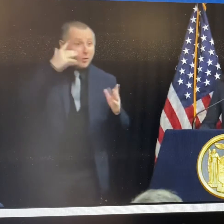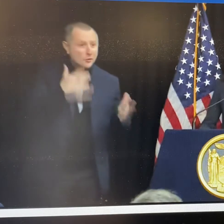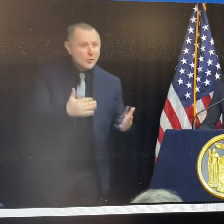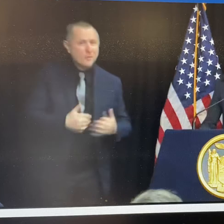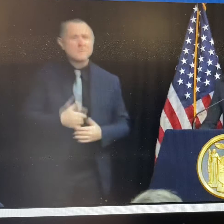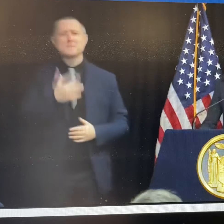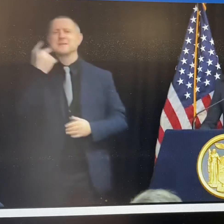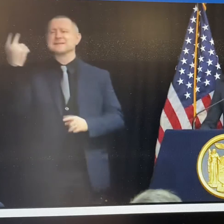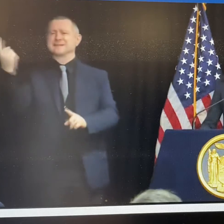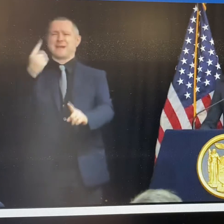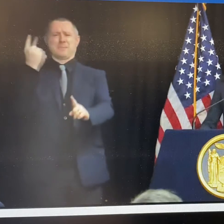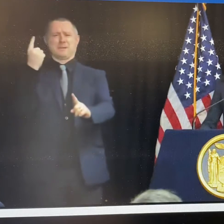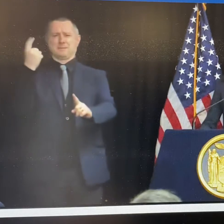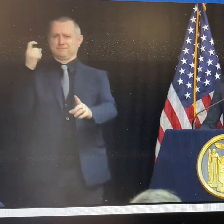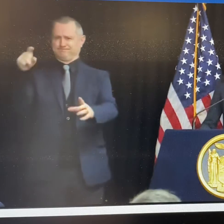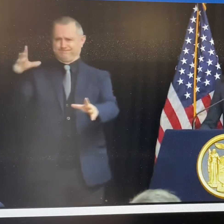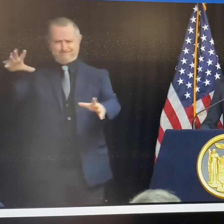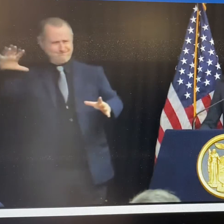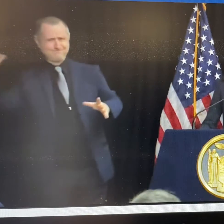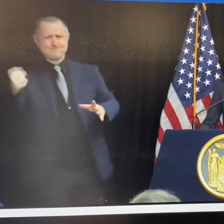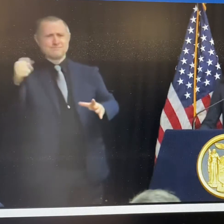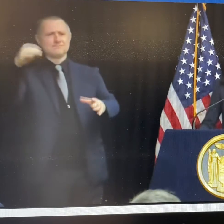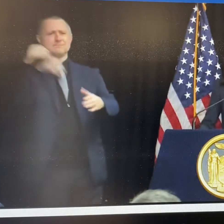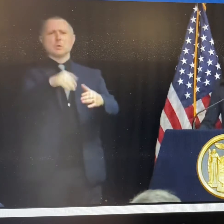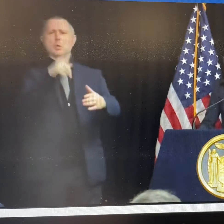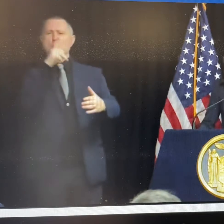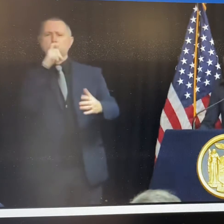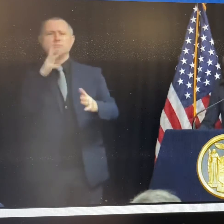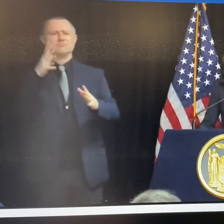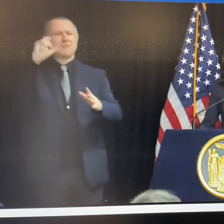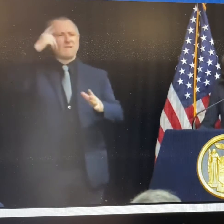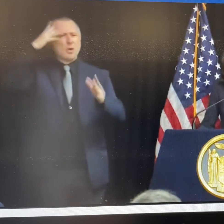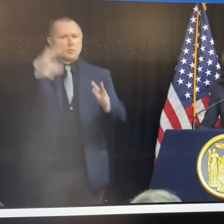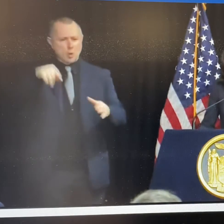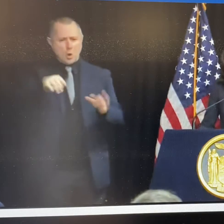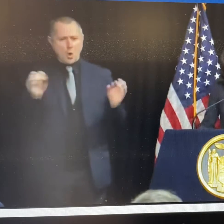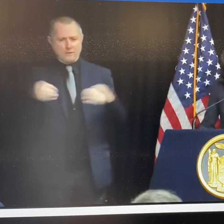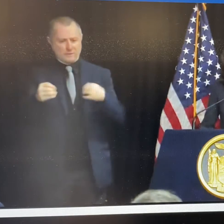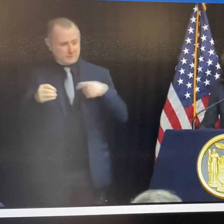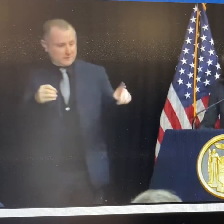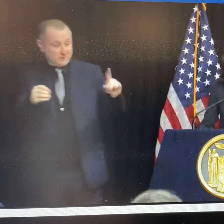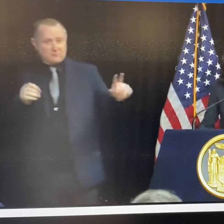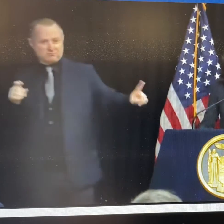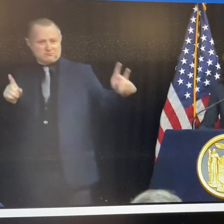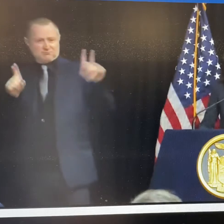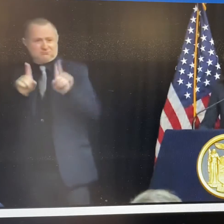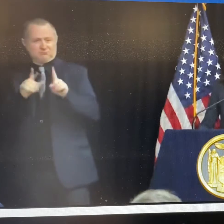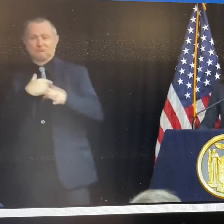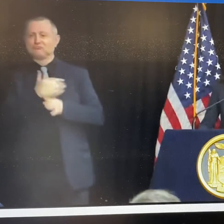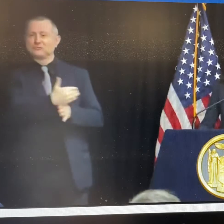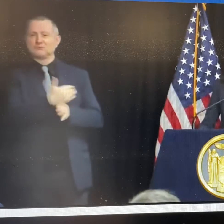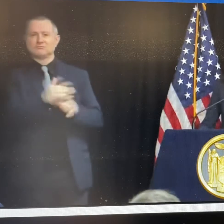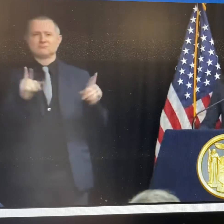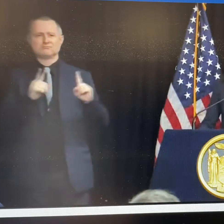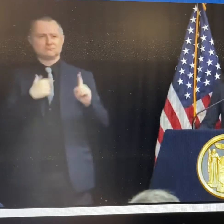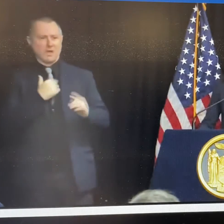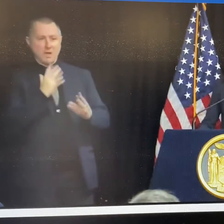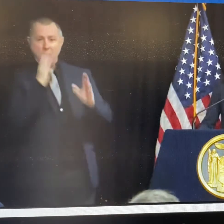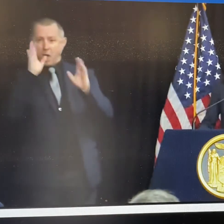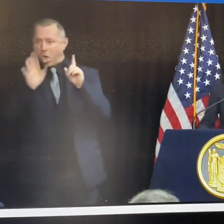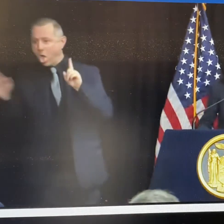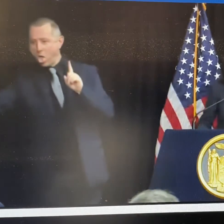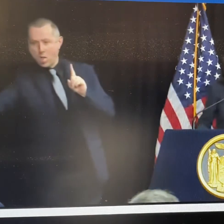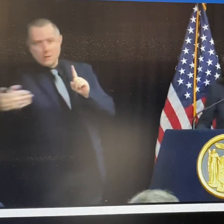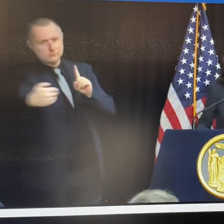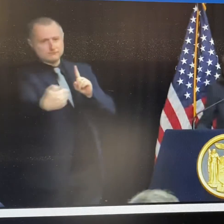champion who is directly in the governor's office, part of the chamber, so So there's direct accountability, which I think is